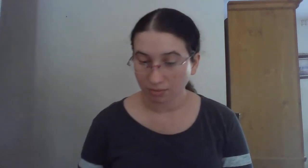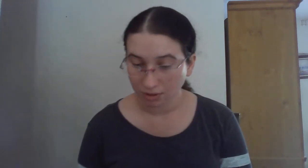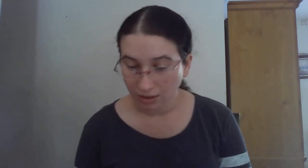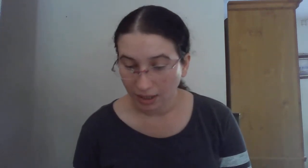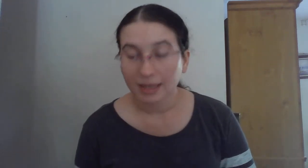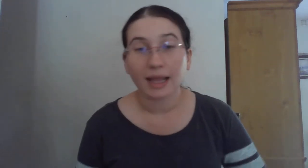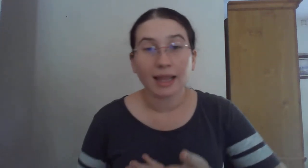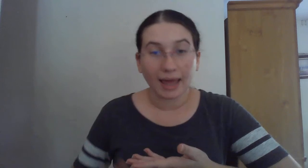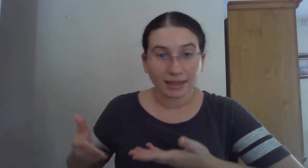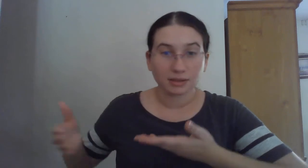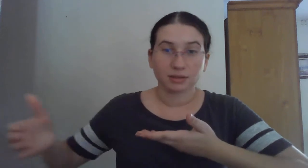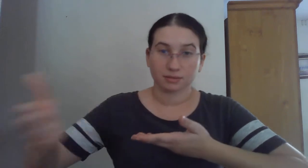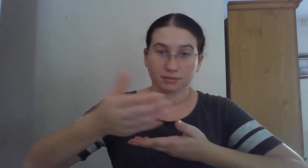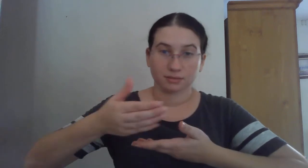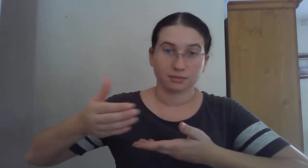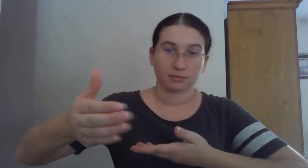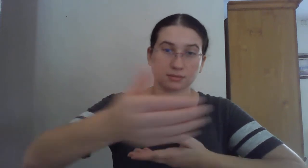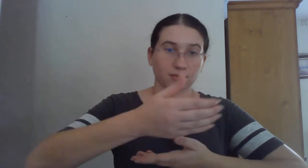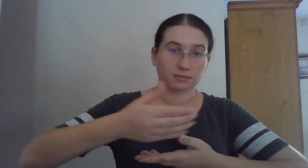right? Collect,